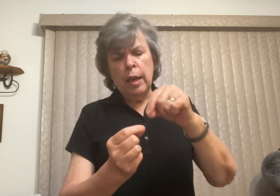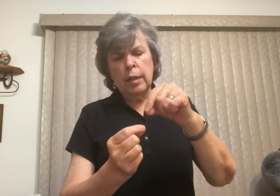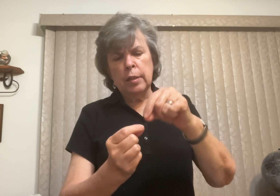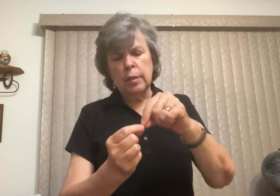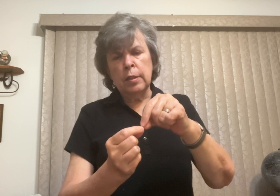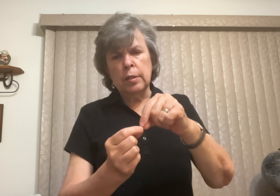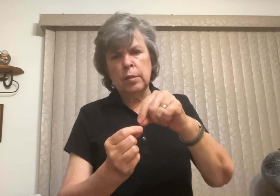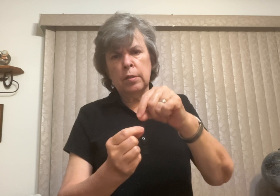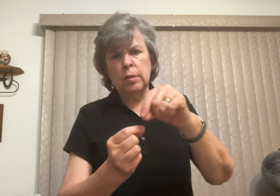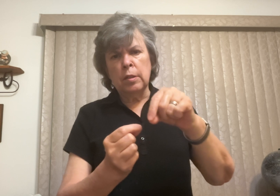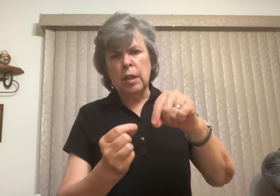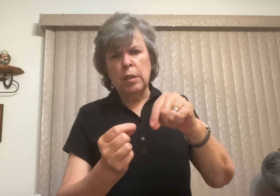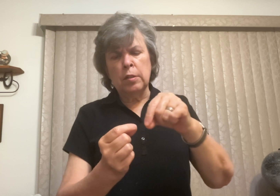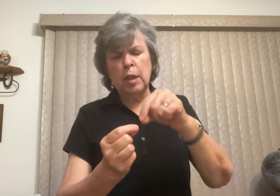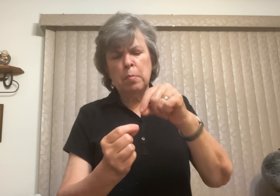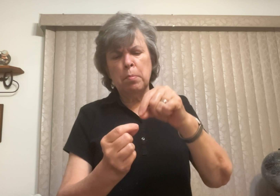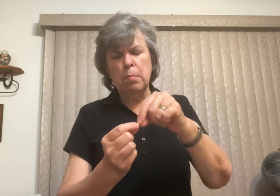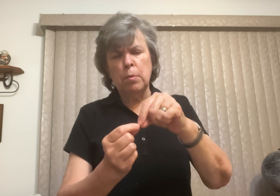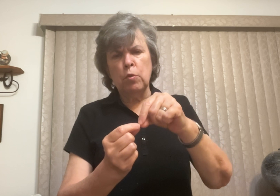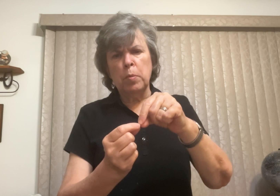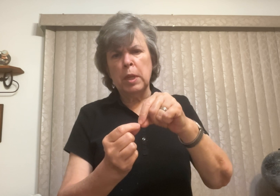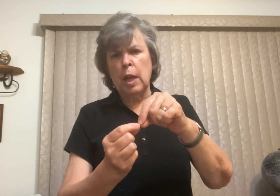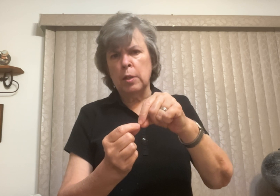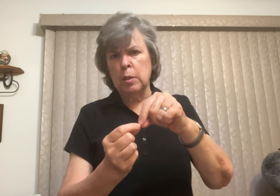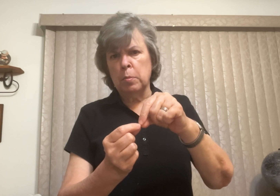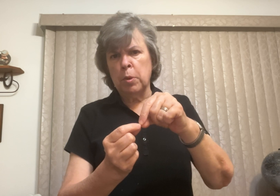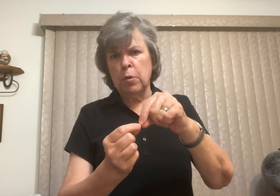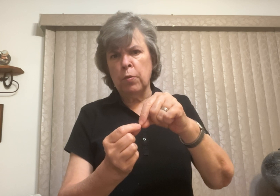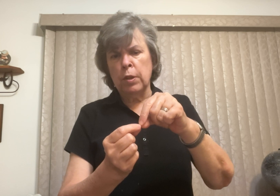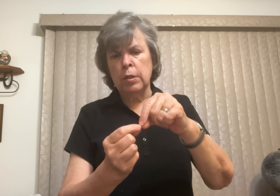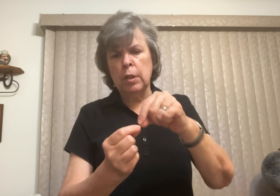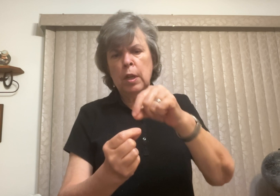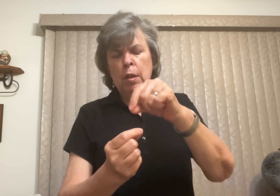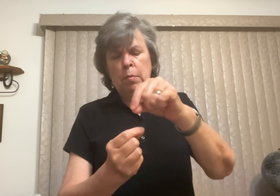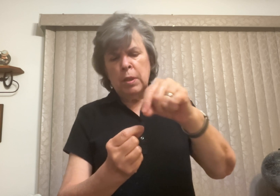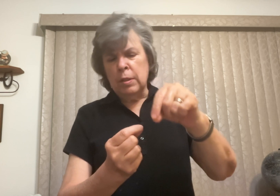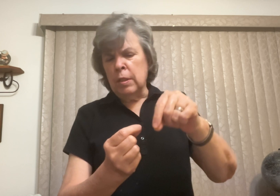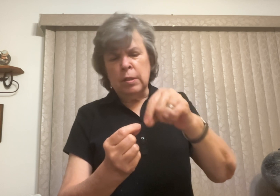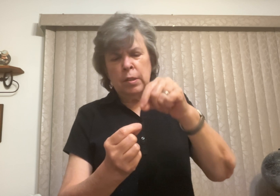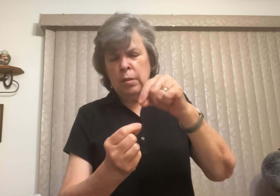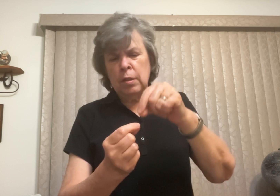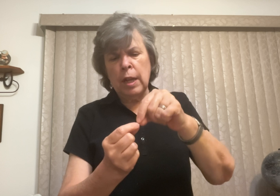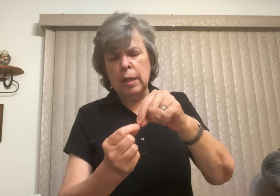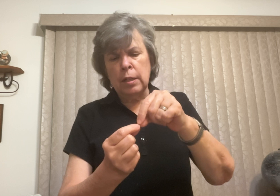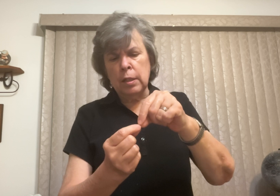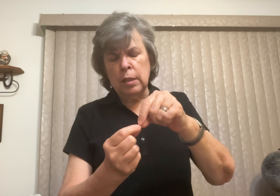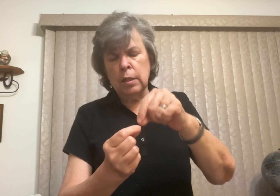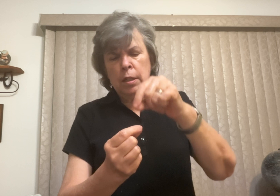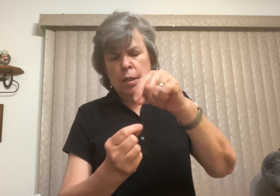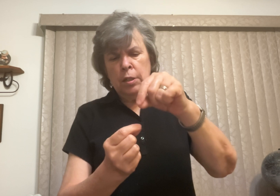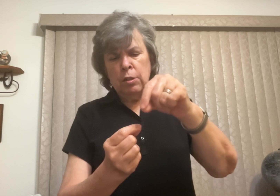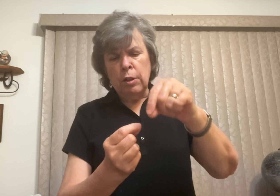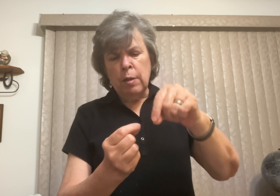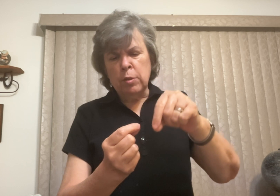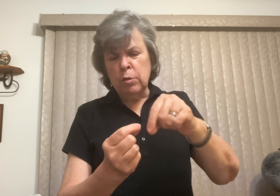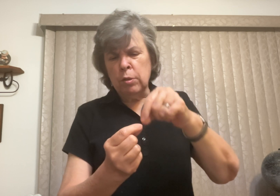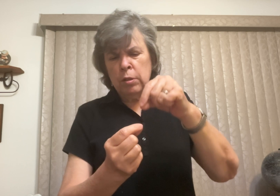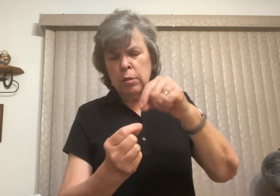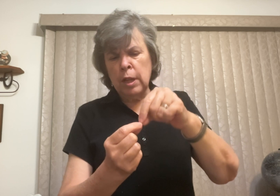And it's kind of the same movement as perfect. It's exactly, you have to do it